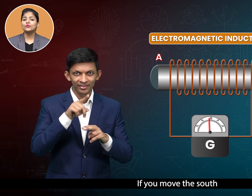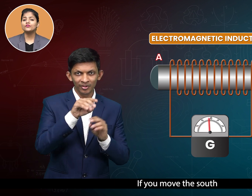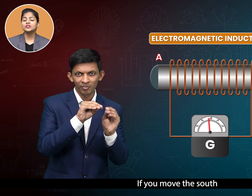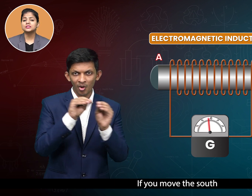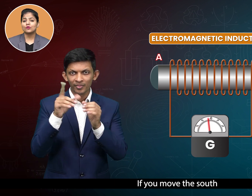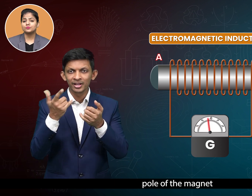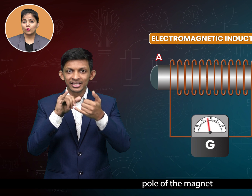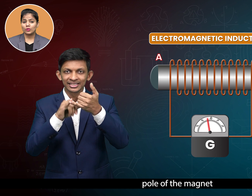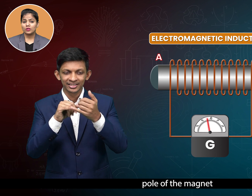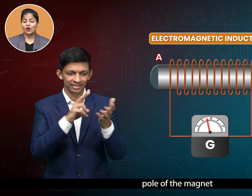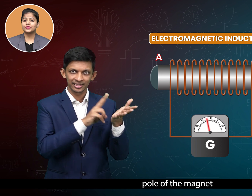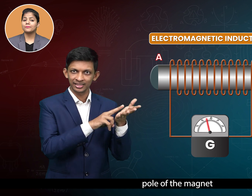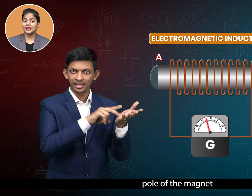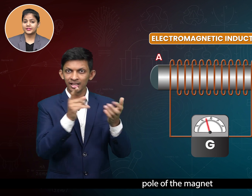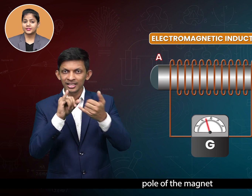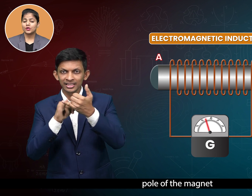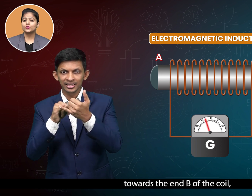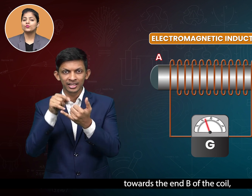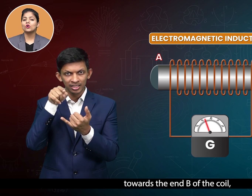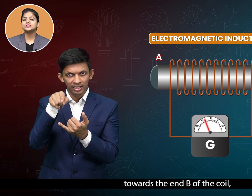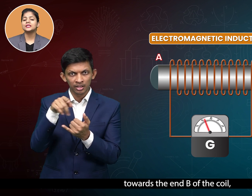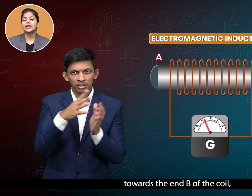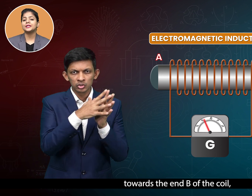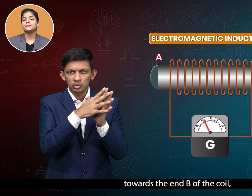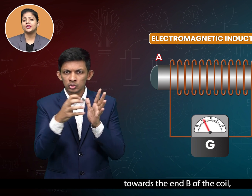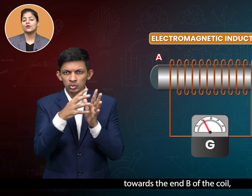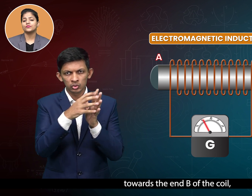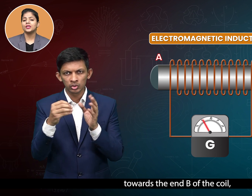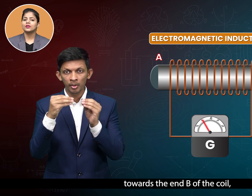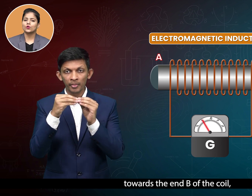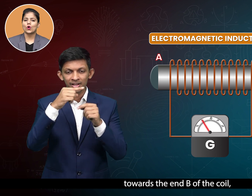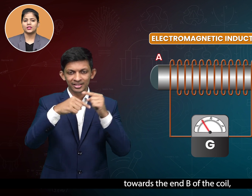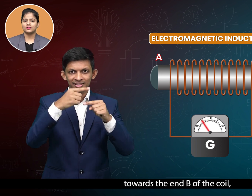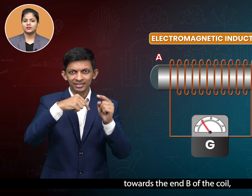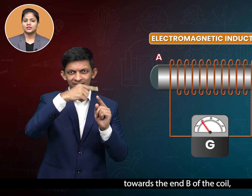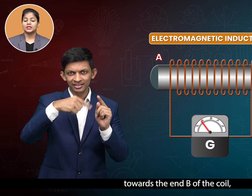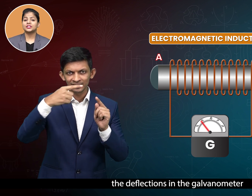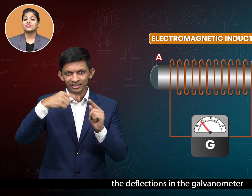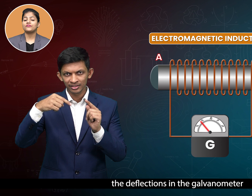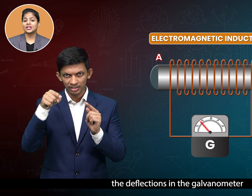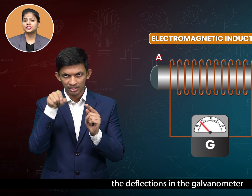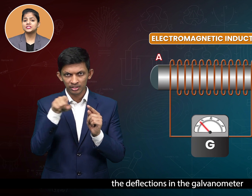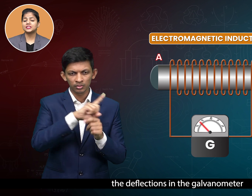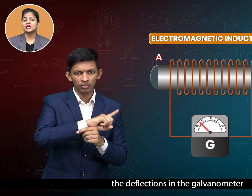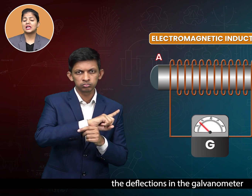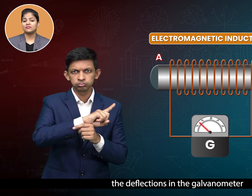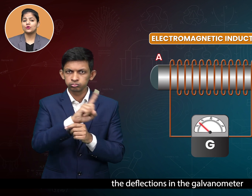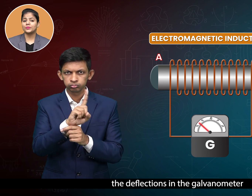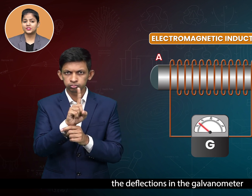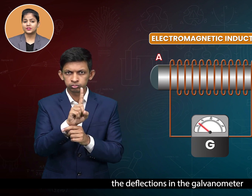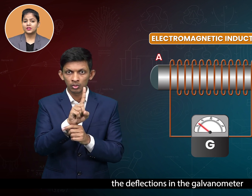If you move the south pole of the magnet towards the end B of the coil, the deflection in